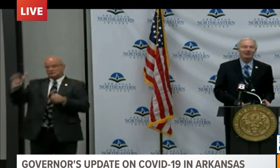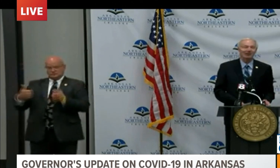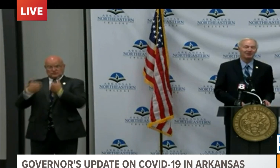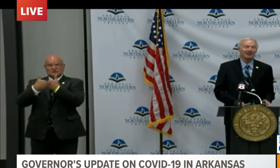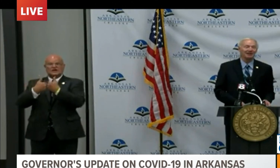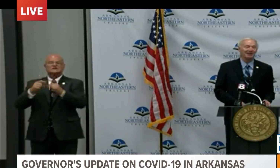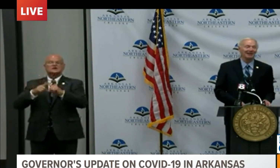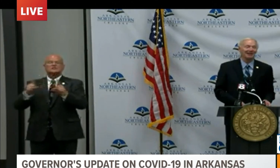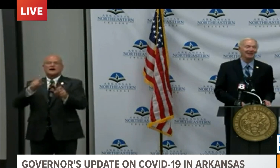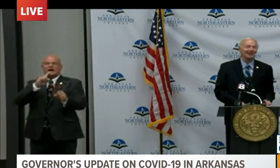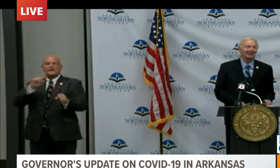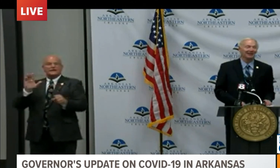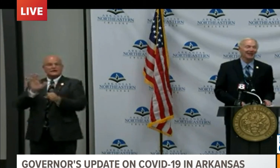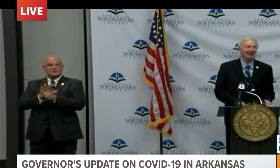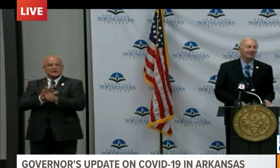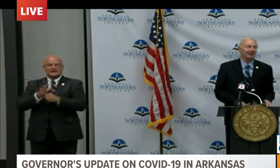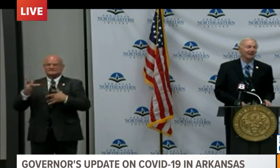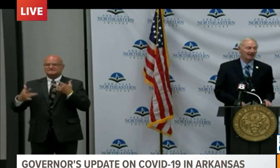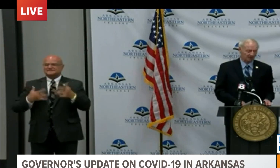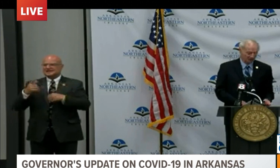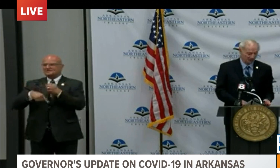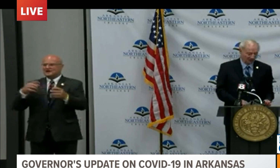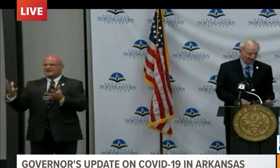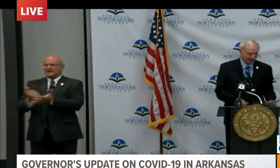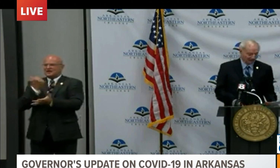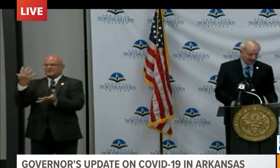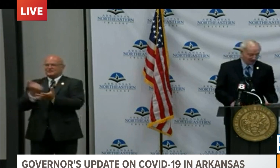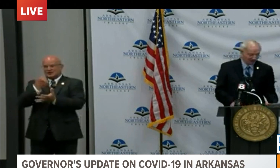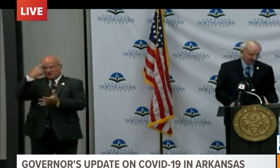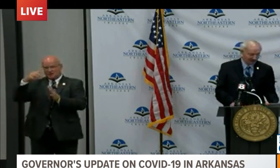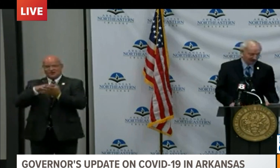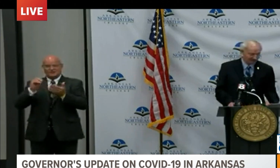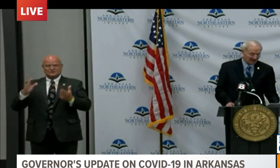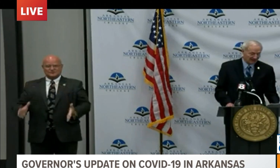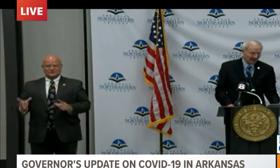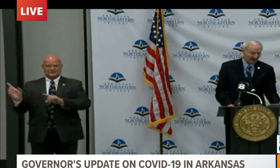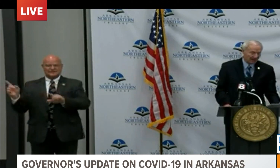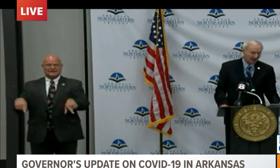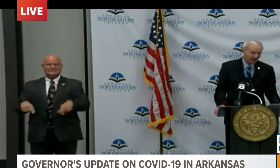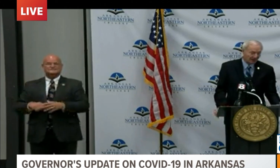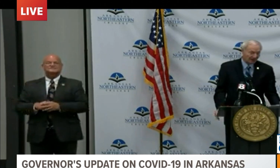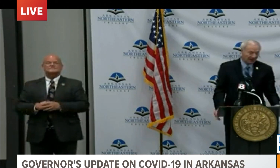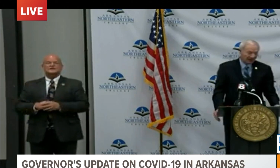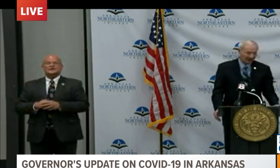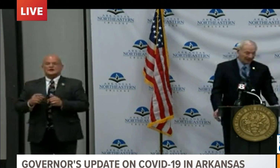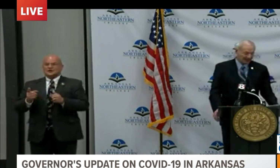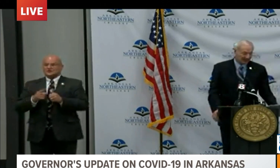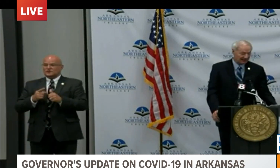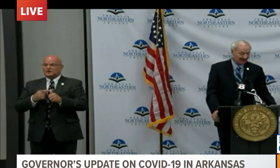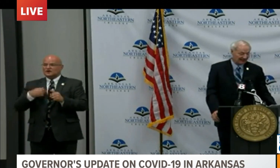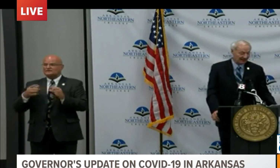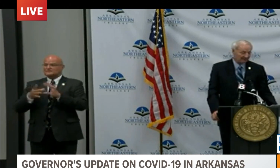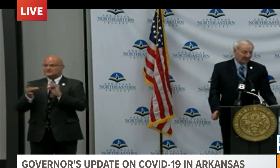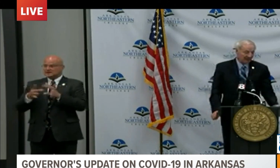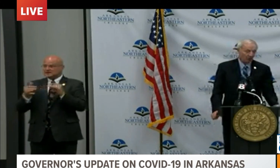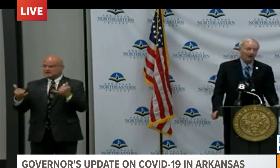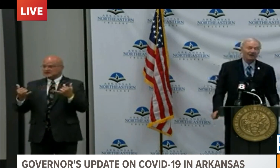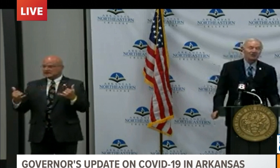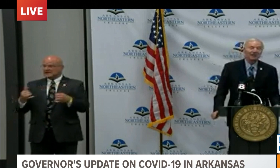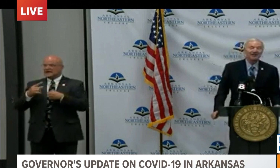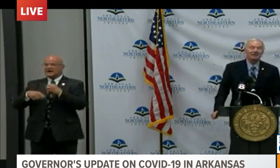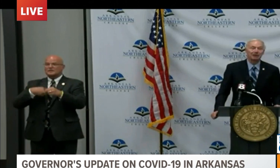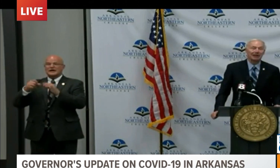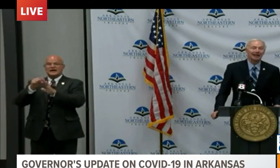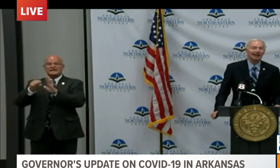but they're committed and they're excited about the opportunity for the students. I first wanted to comment today on